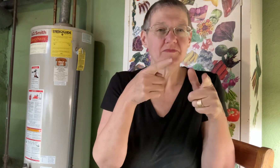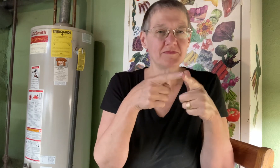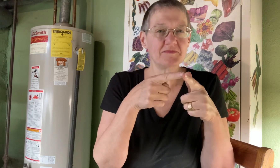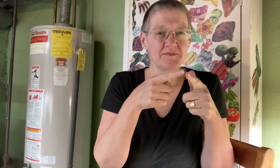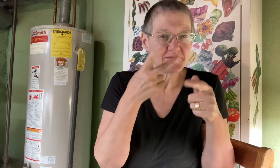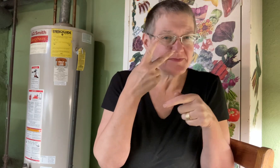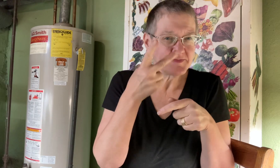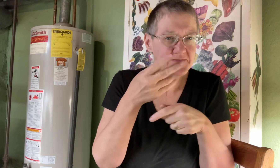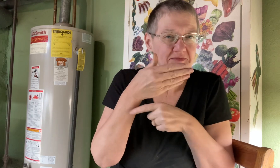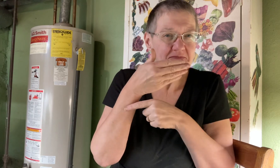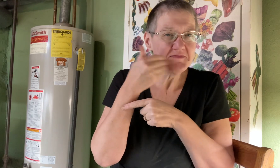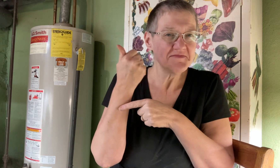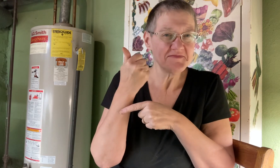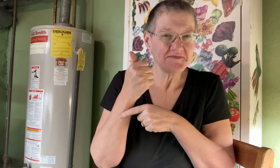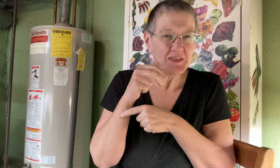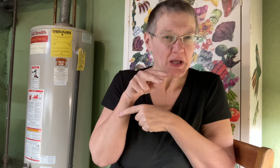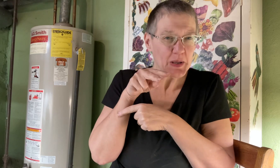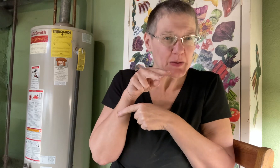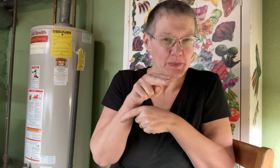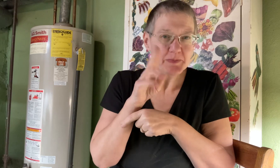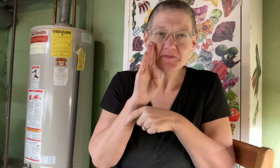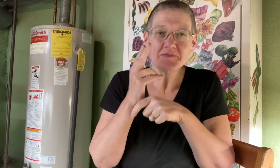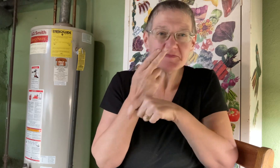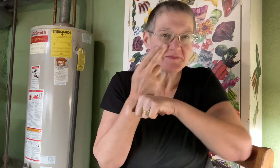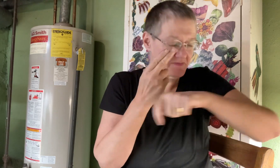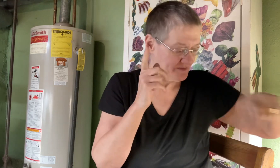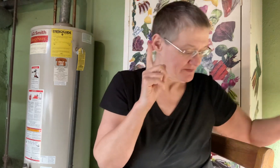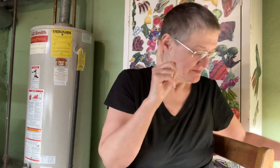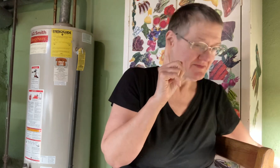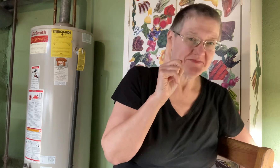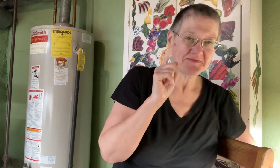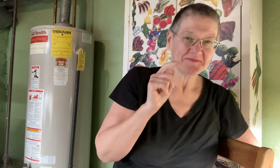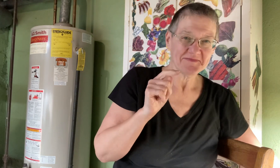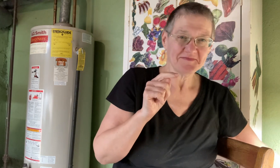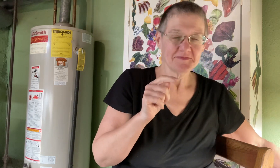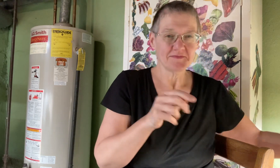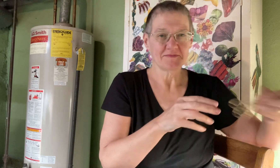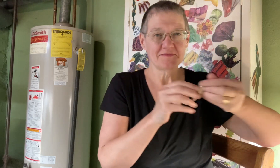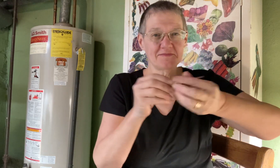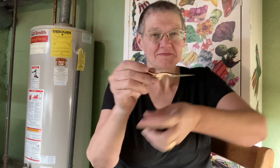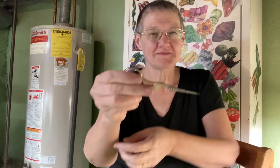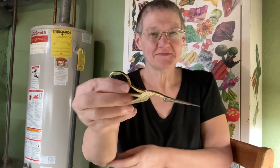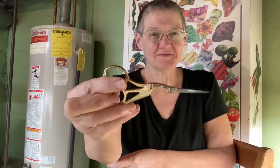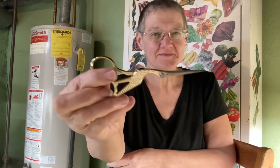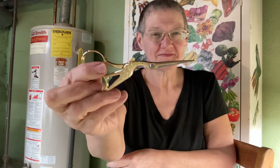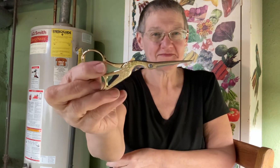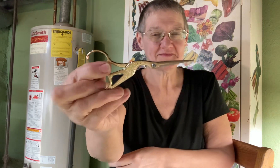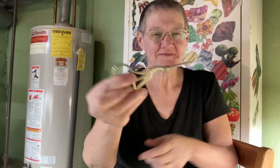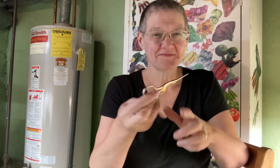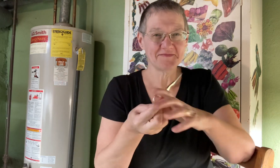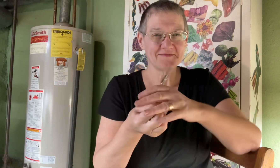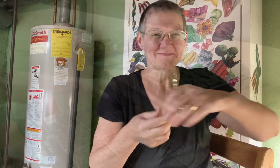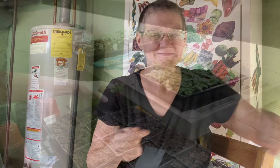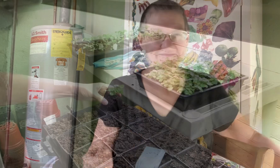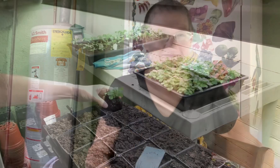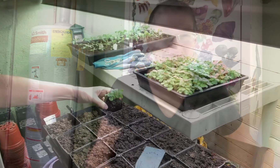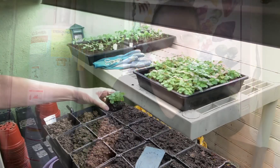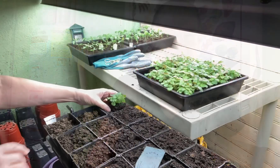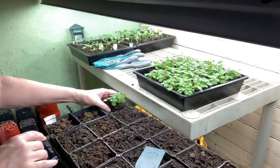I pot them up so I can see them better. And I'm gonna use these embroidery